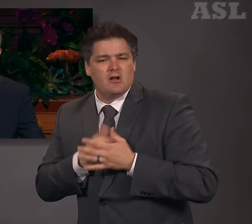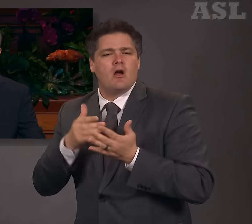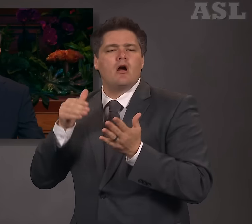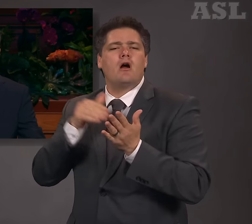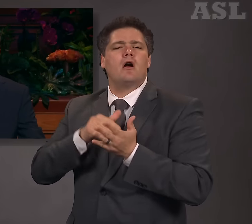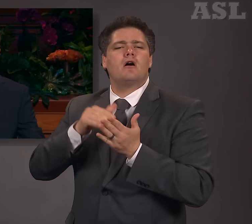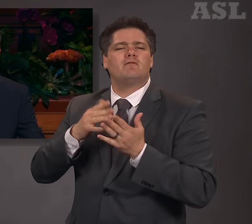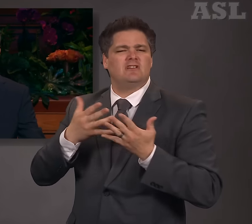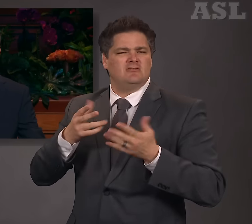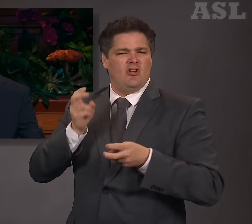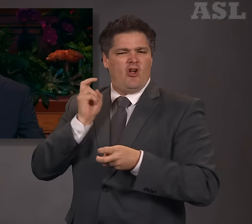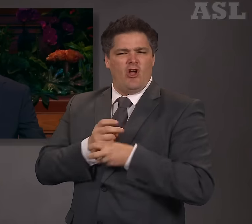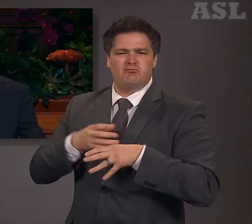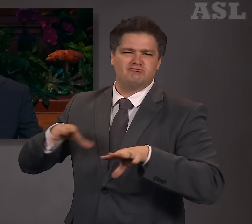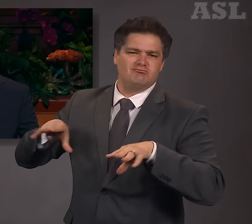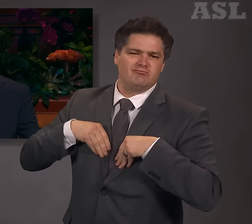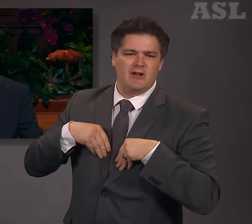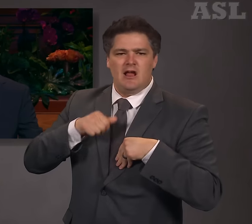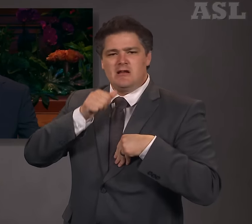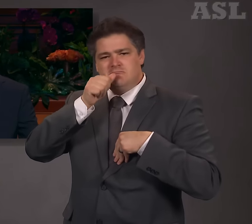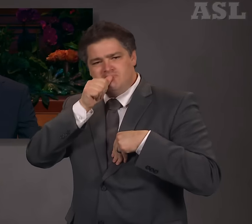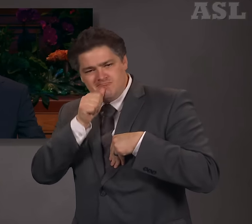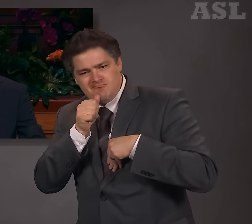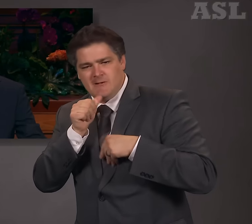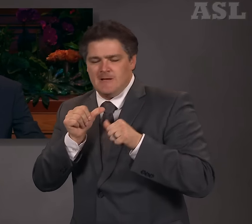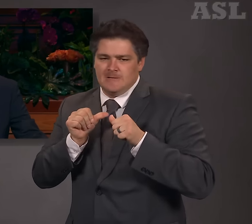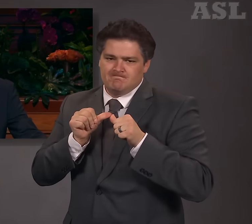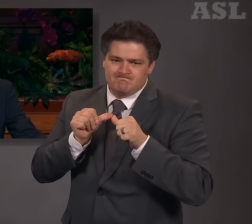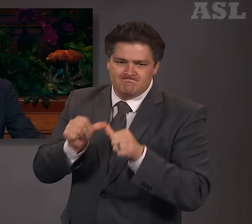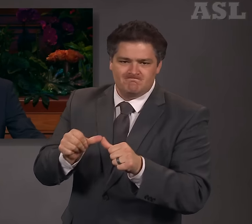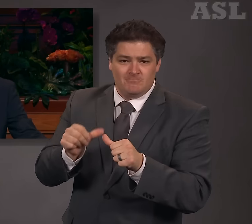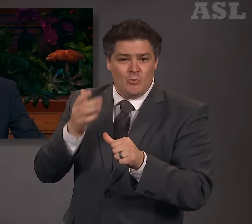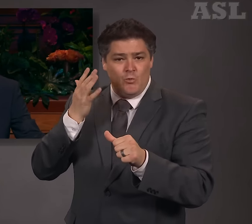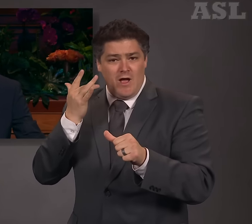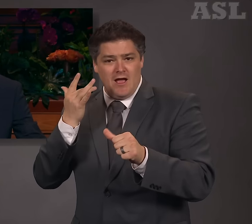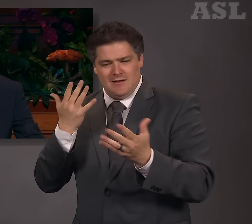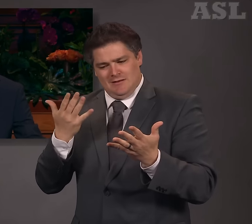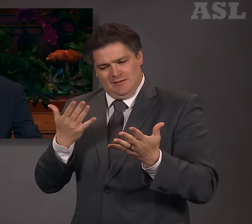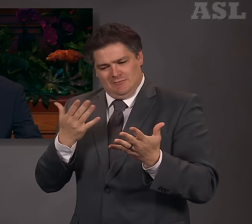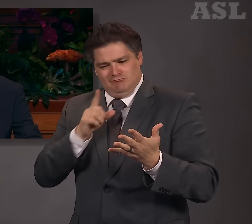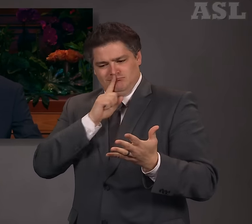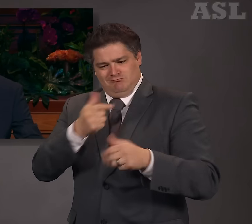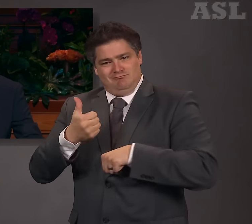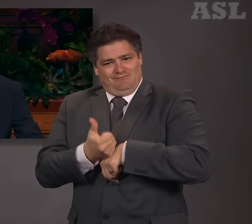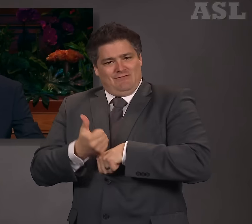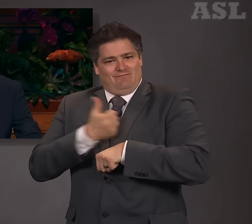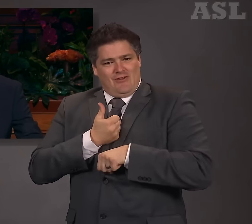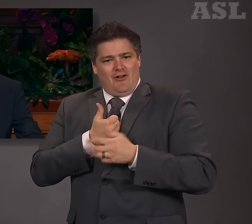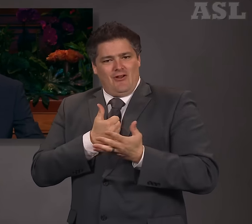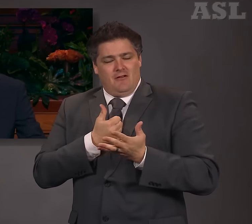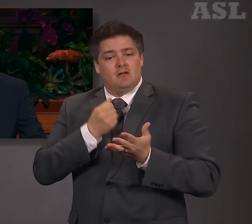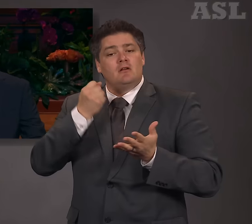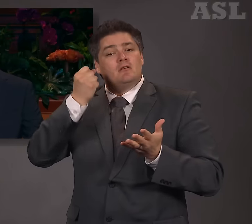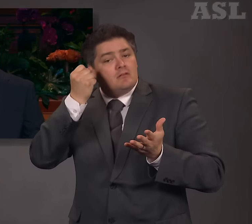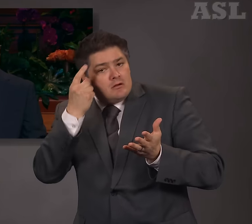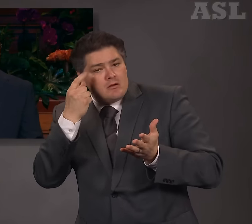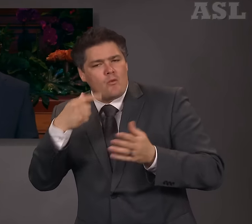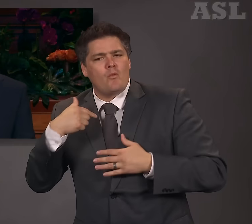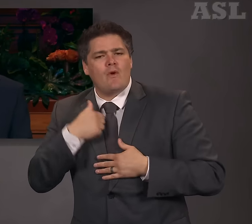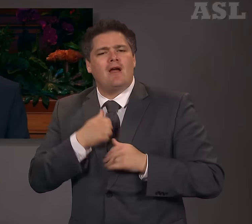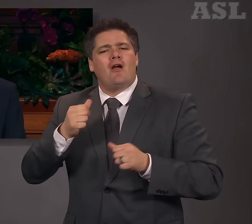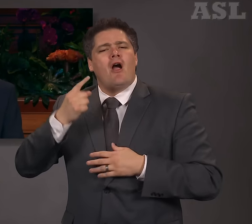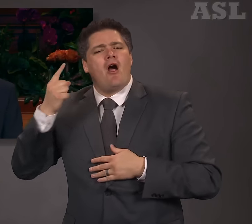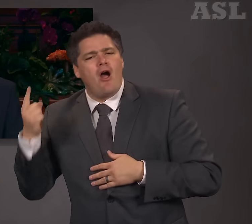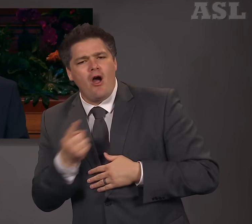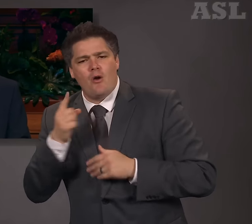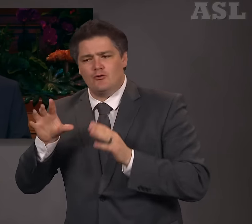decisions can often be especially painful because we only have ourselves to blame. Nevertheless, we